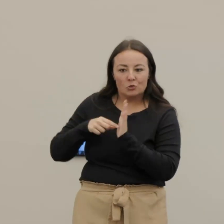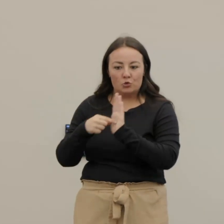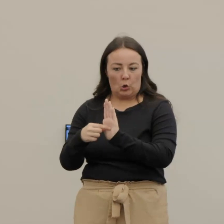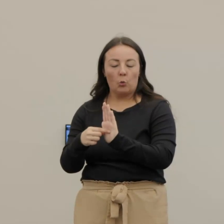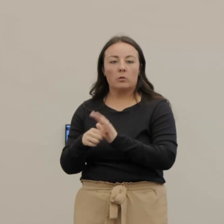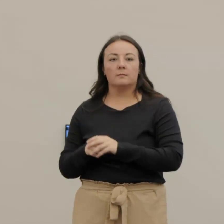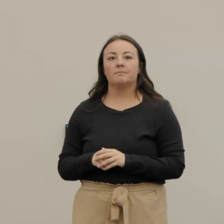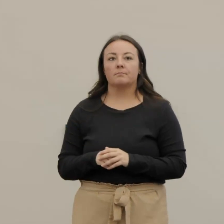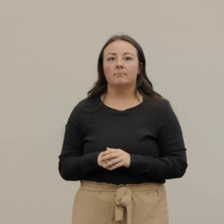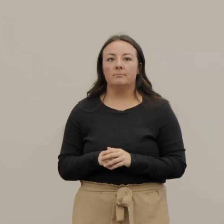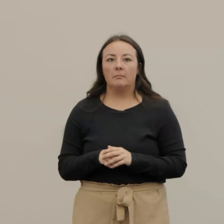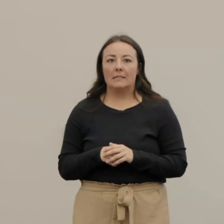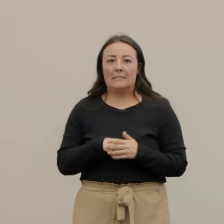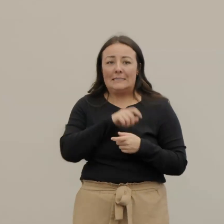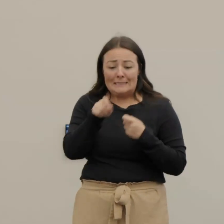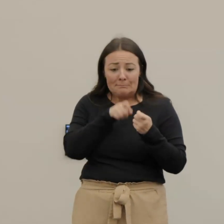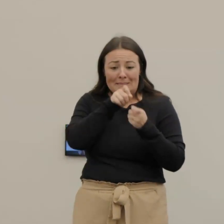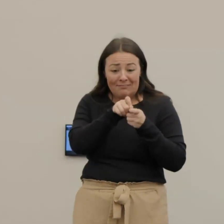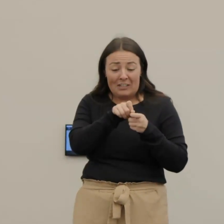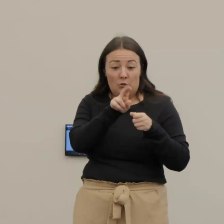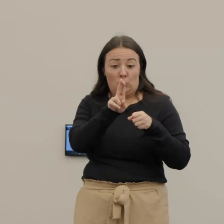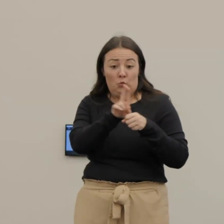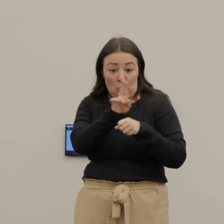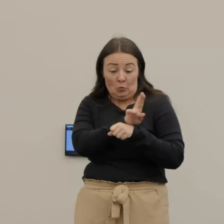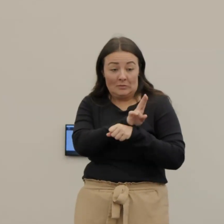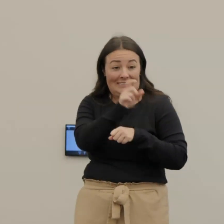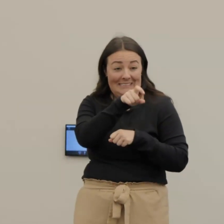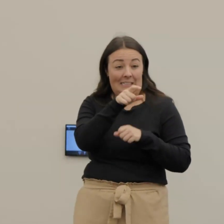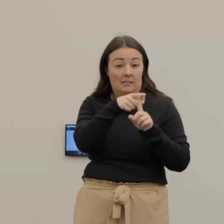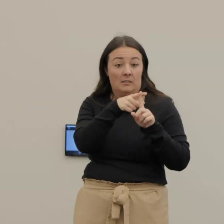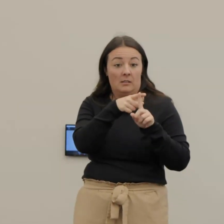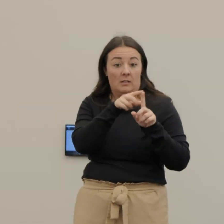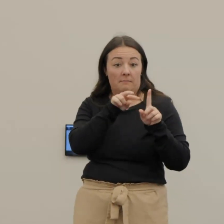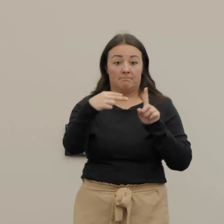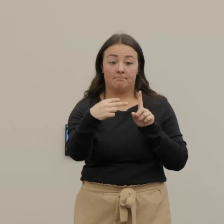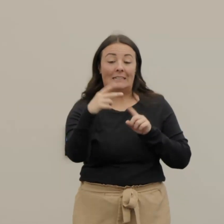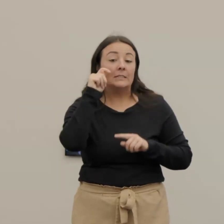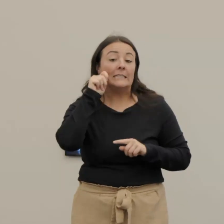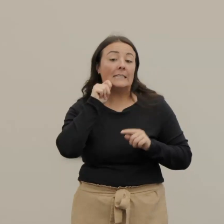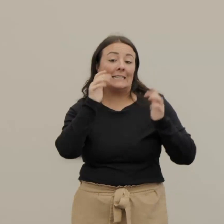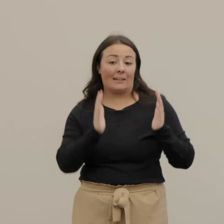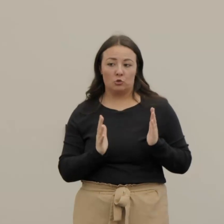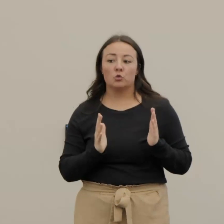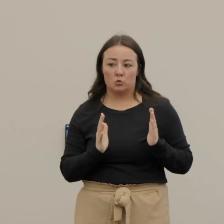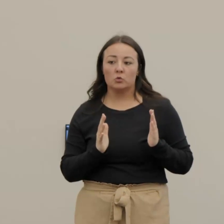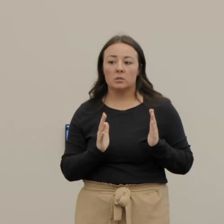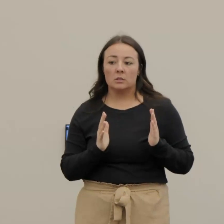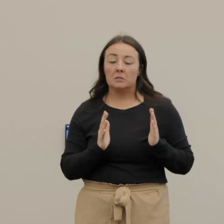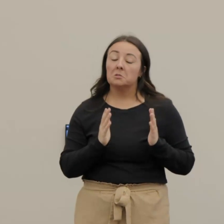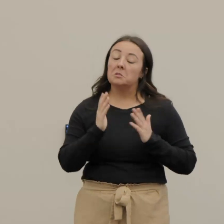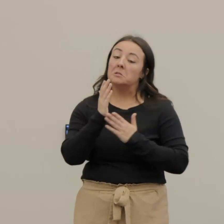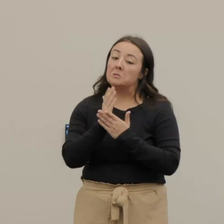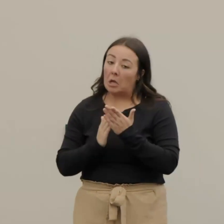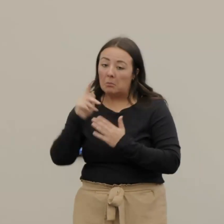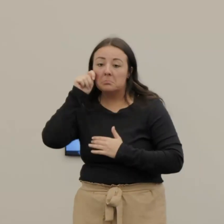specific usability needs of teenagers. Some teenagers are more impatient